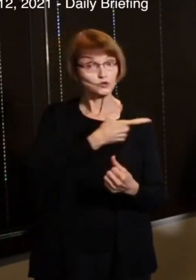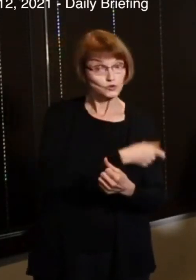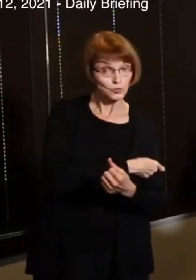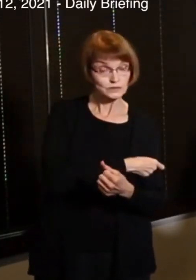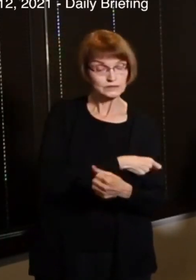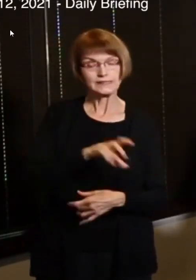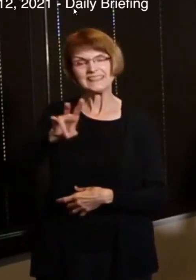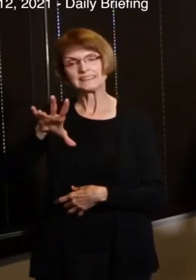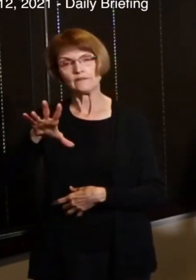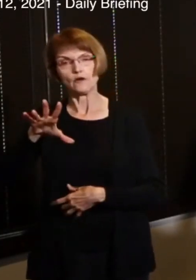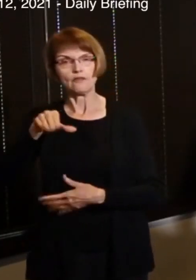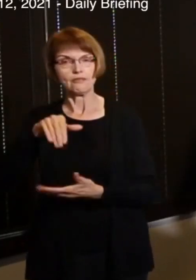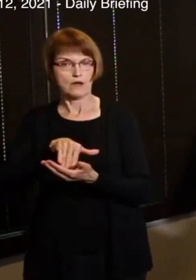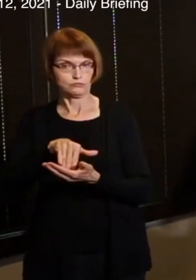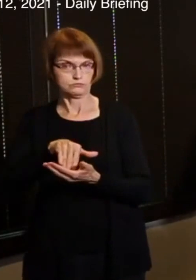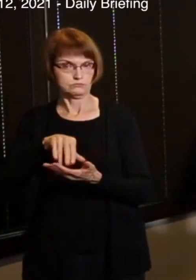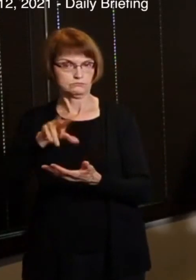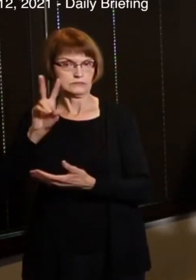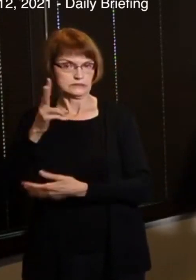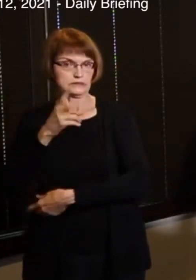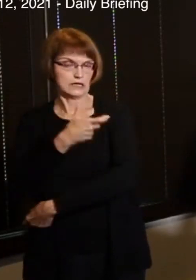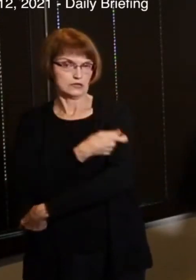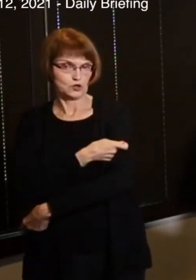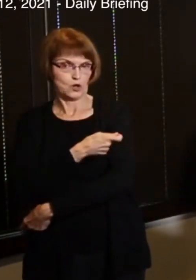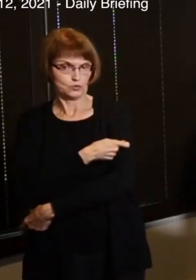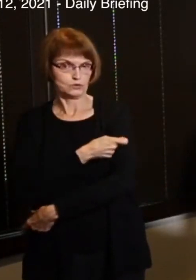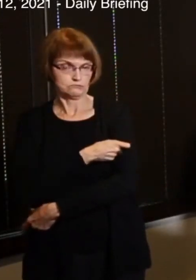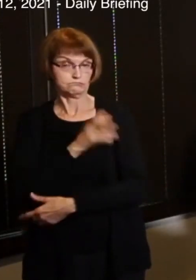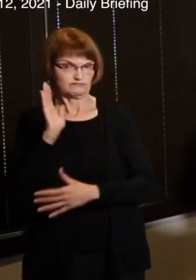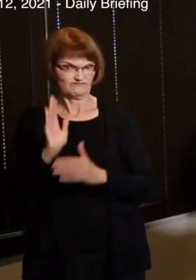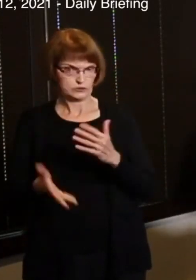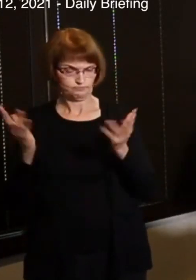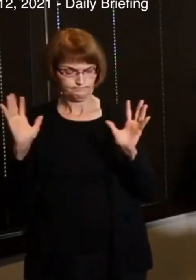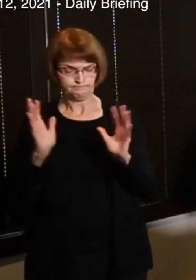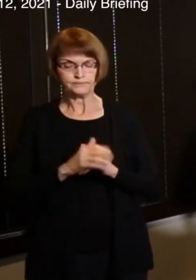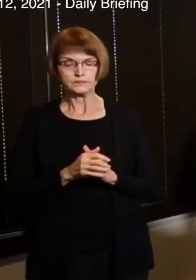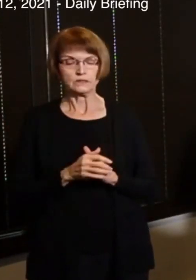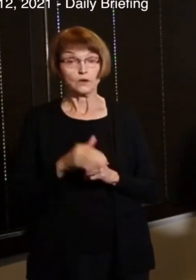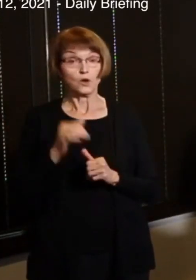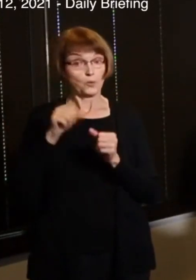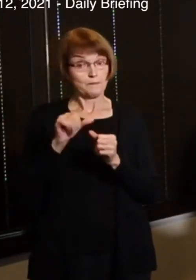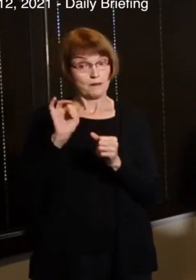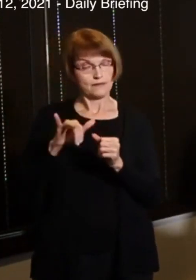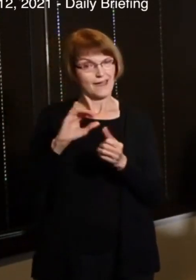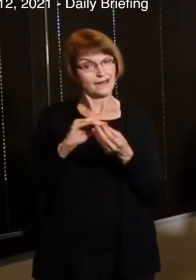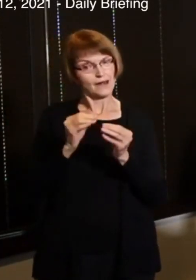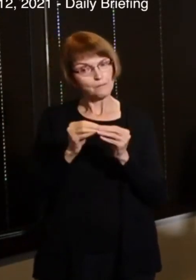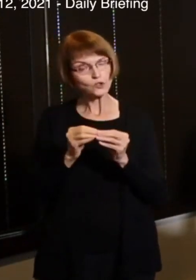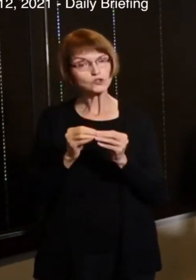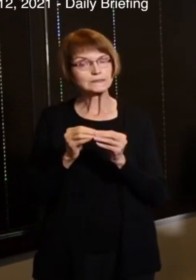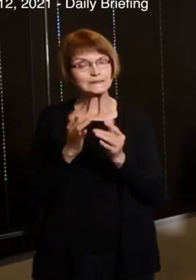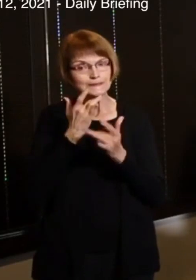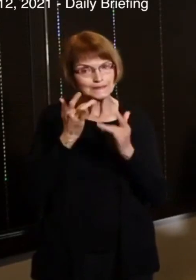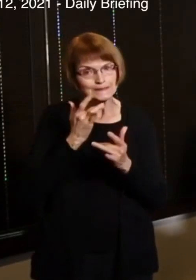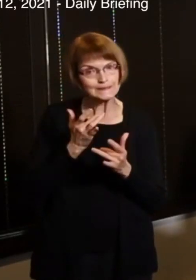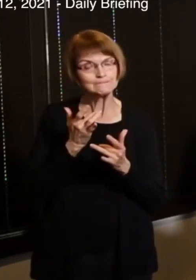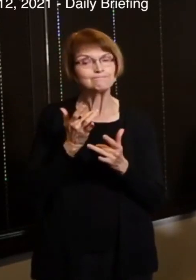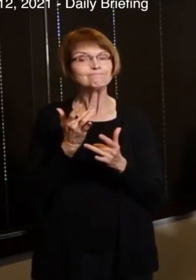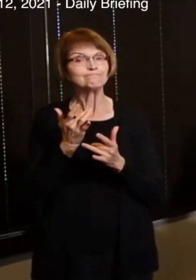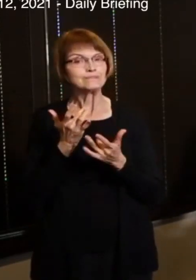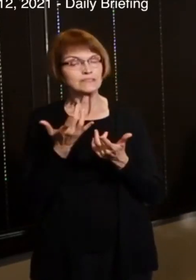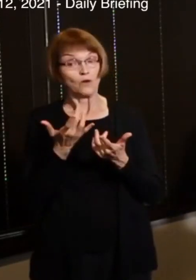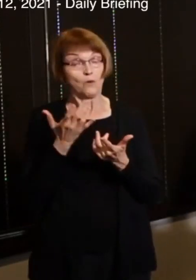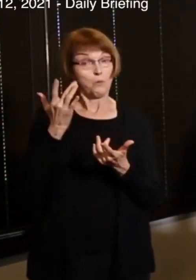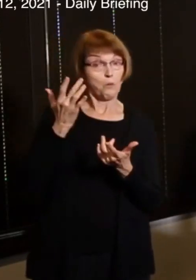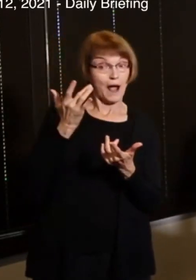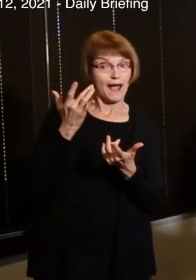around 700,000 2-dose complete series. And remember, this data is a little bit conservative because of the delay